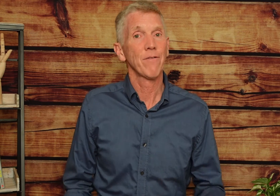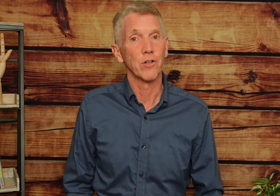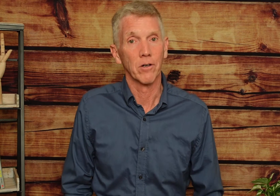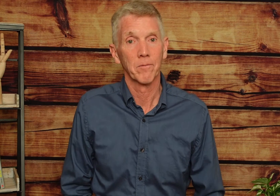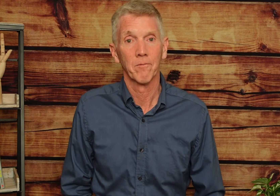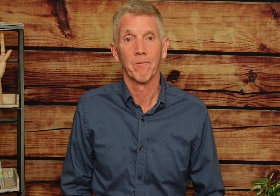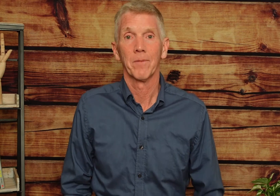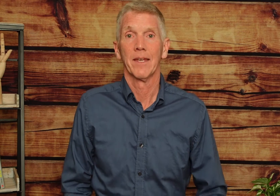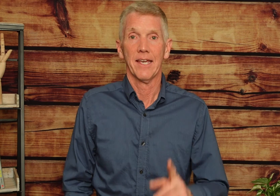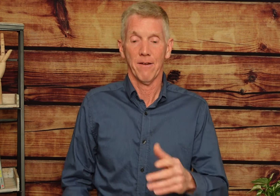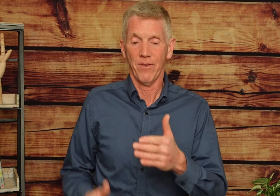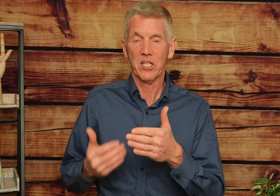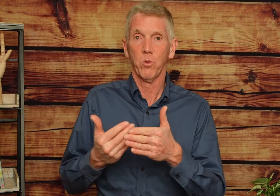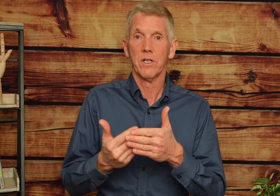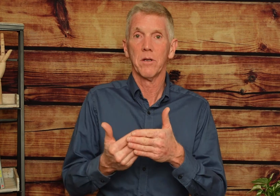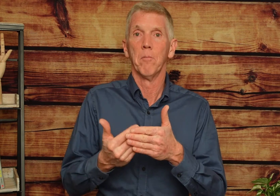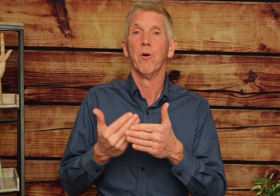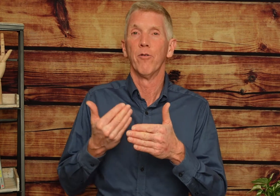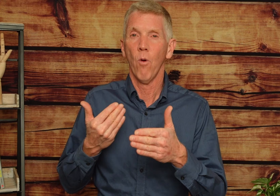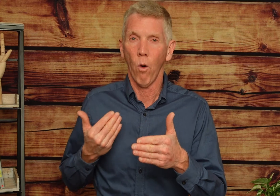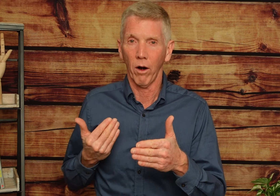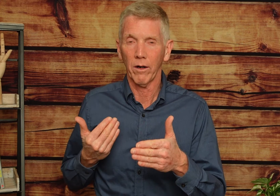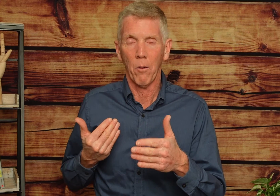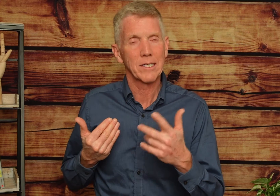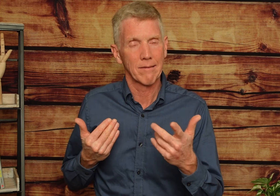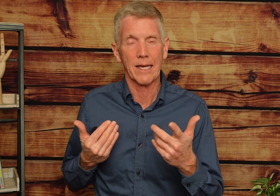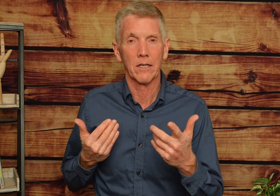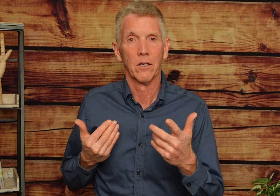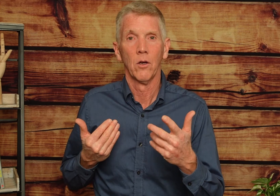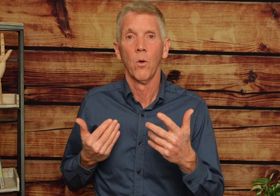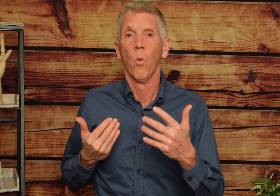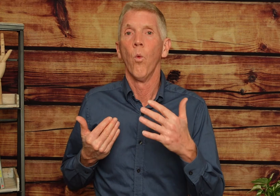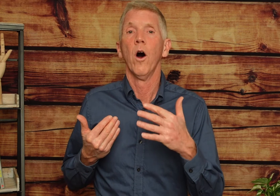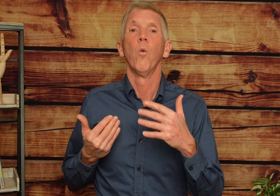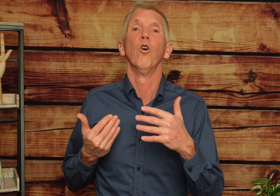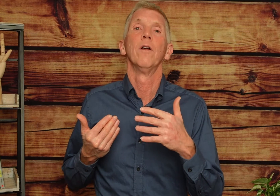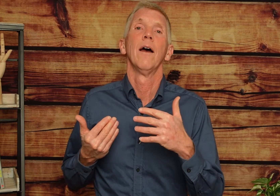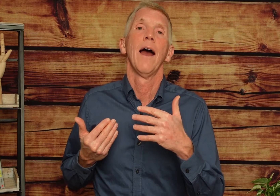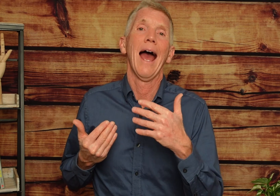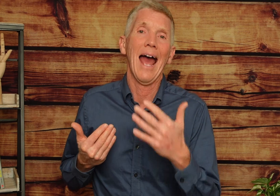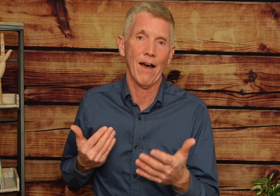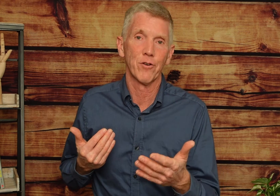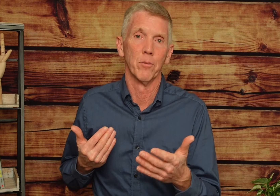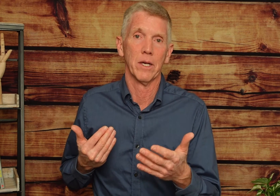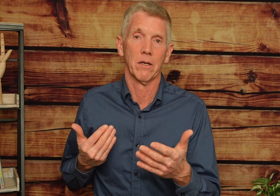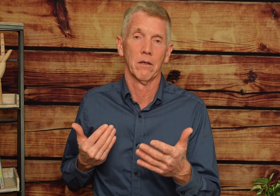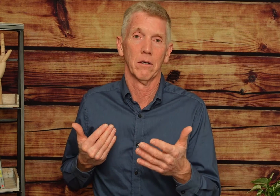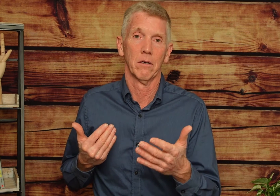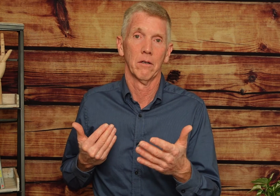after? If this was before, I want you to think, what would after be?